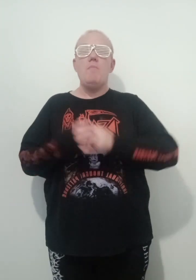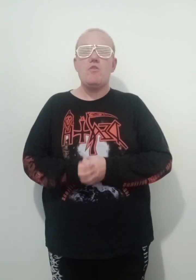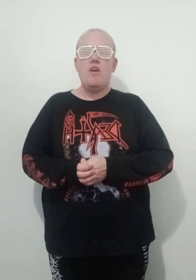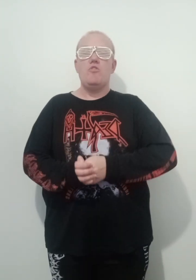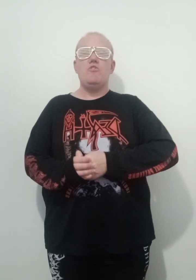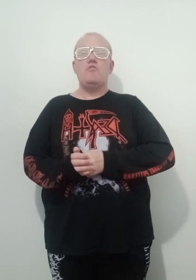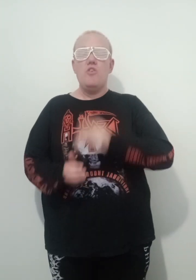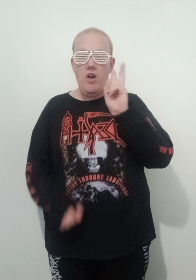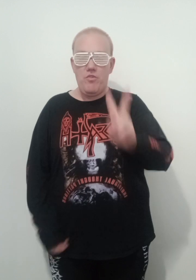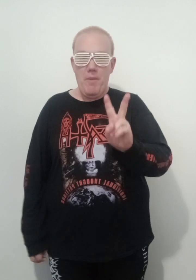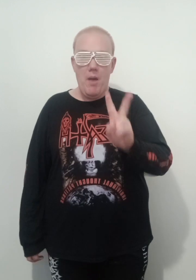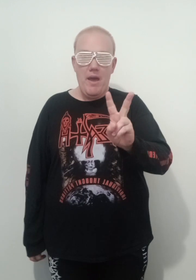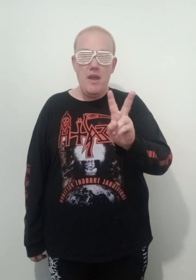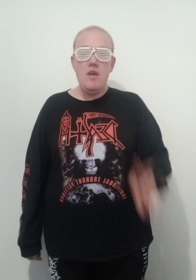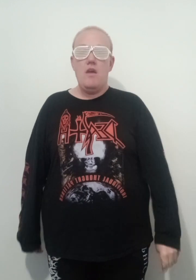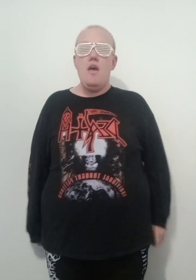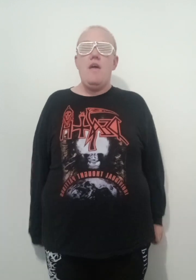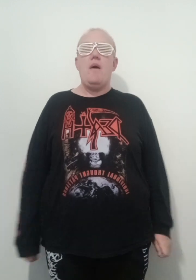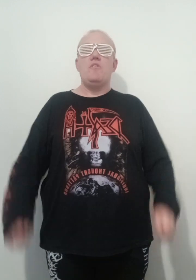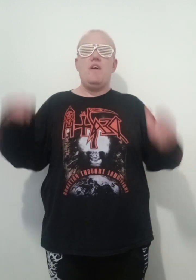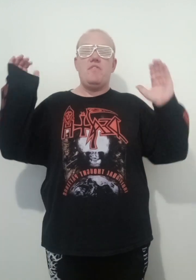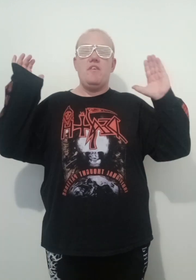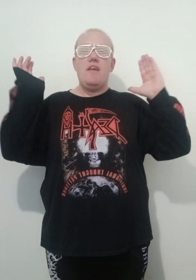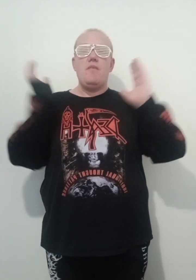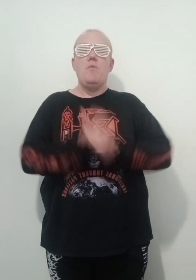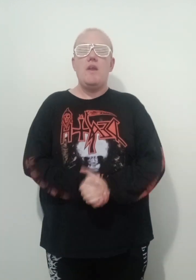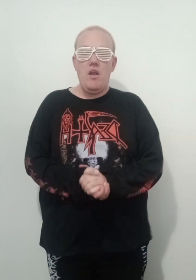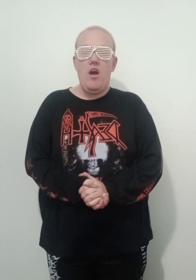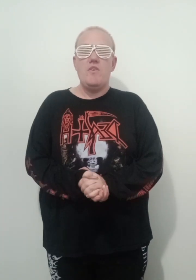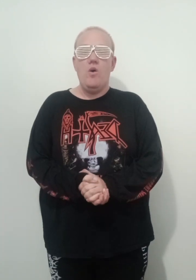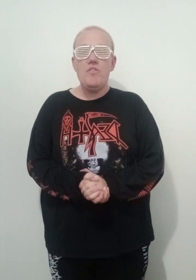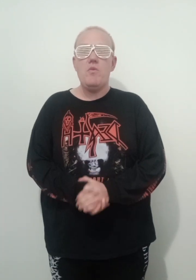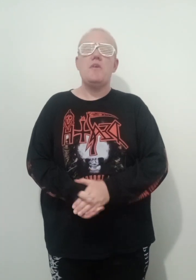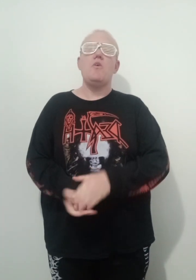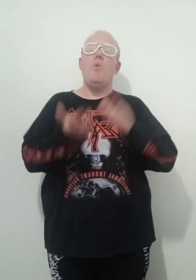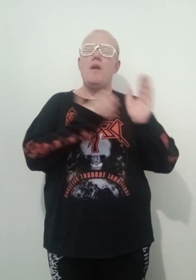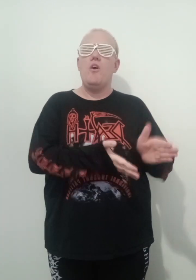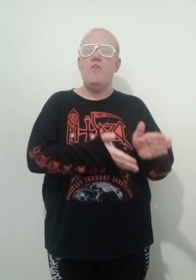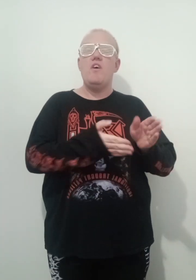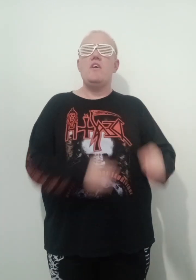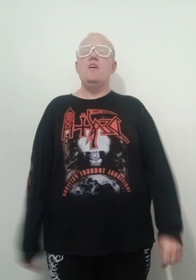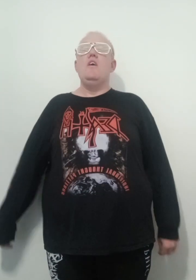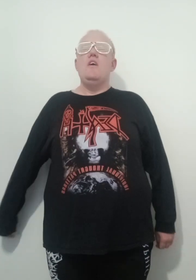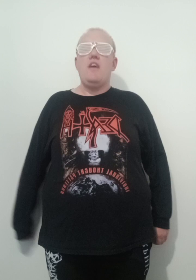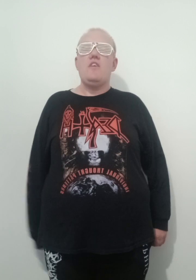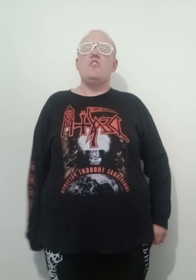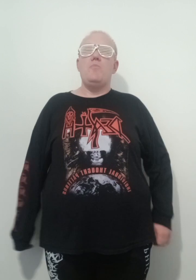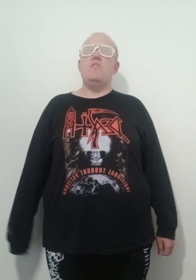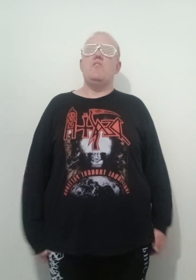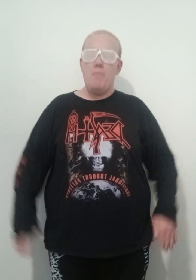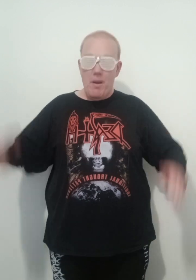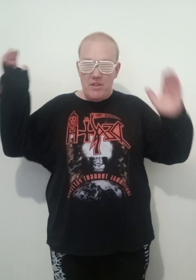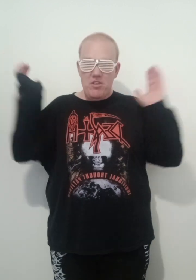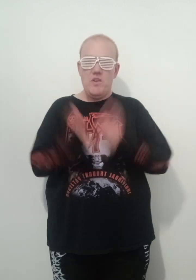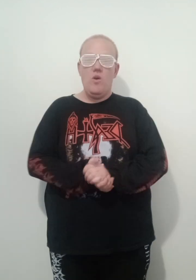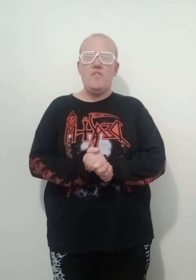Mick Russell's 2 goals for Balmain, that was enough to get them the win over North, who only got 1 goal via Duncan Thompson. So Balmain 7, North